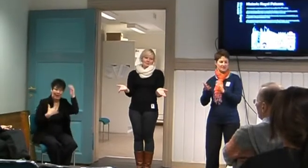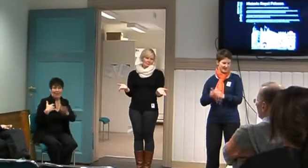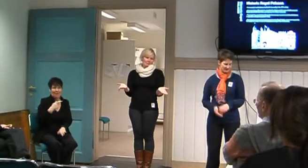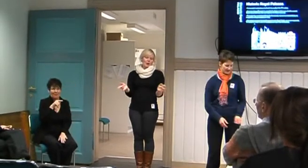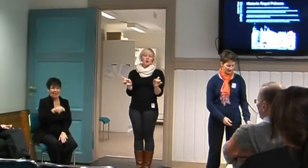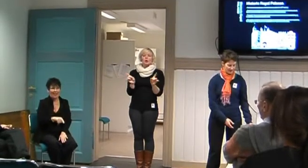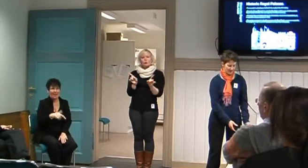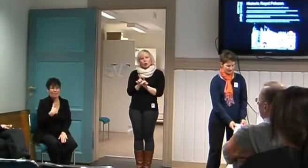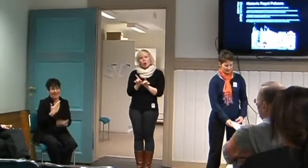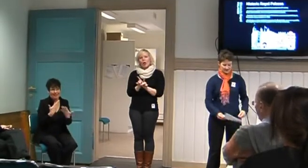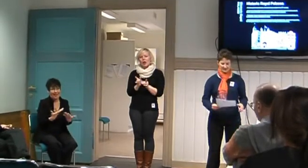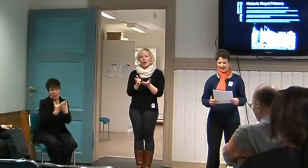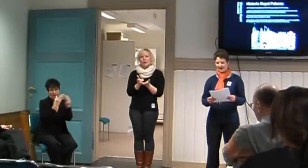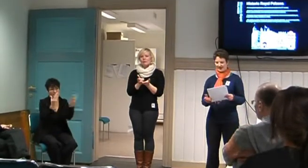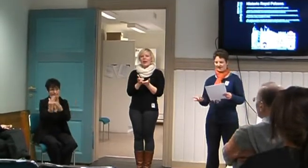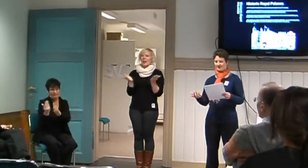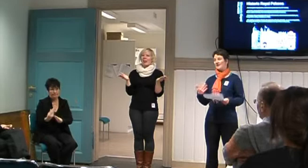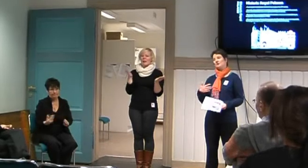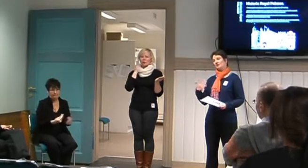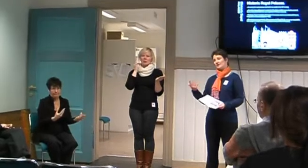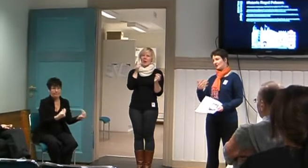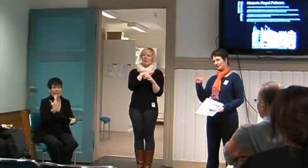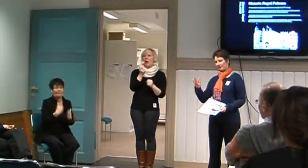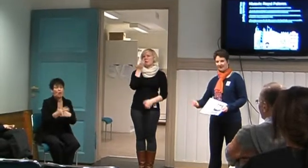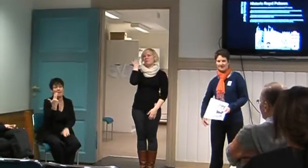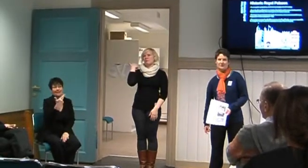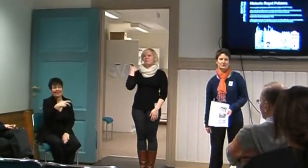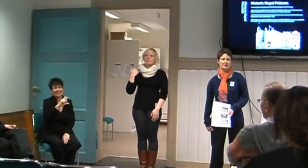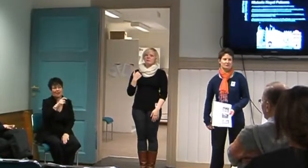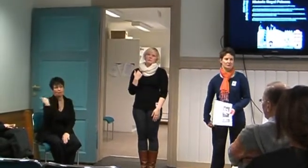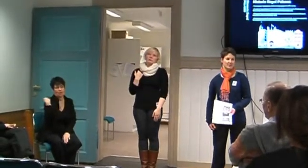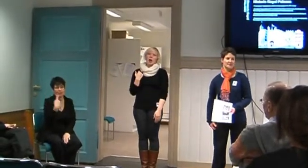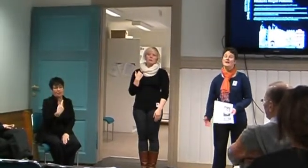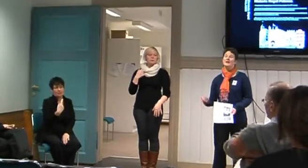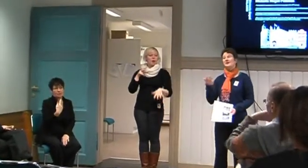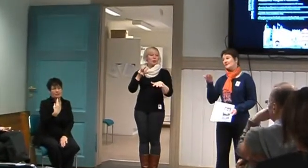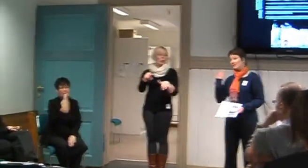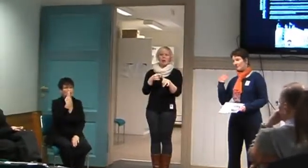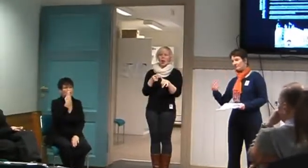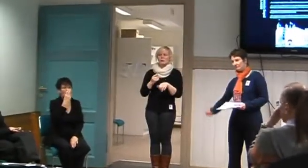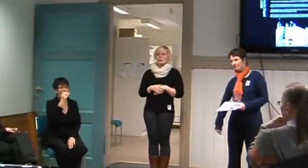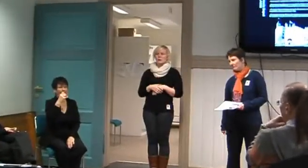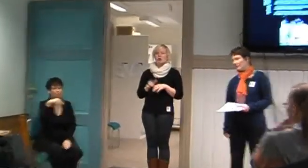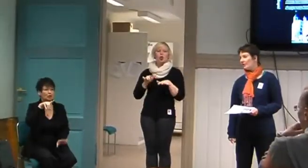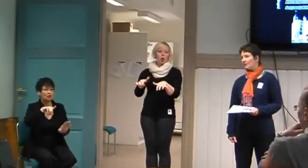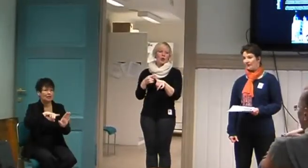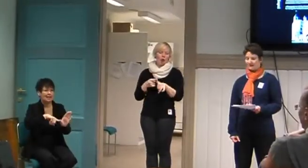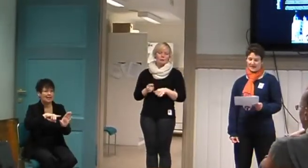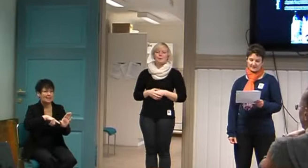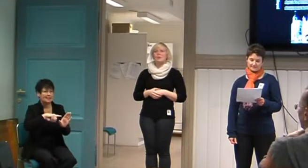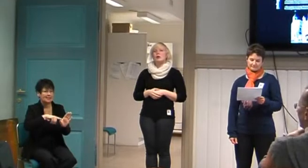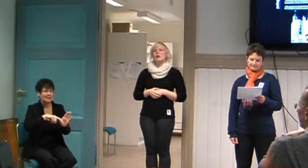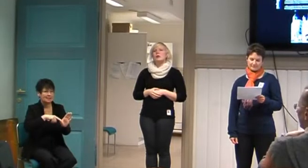none of them have been since the 18th century, so for at least 200 years, and some of them for longer